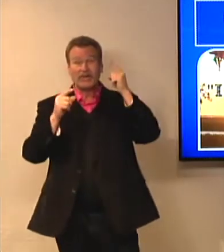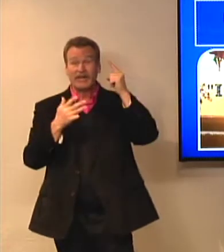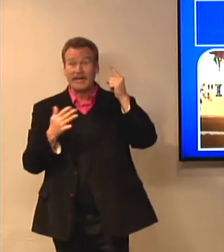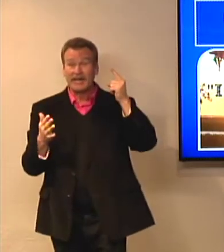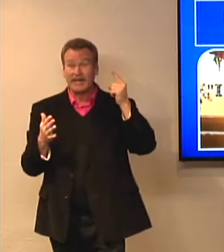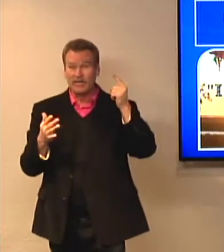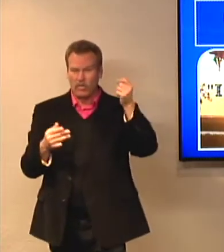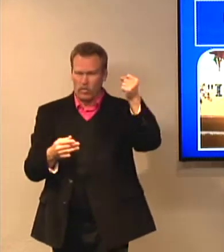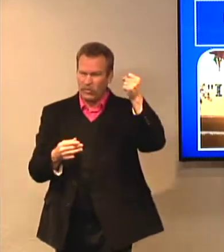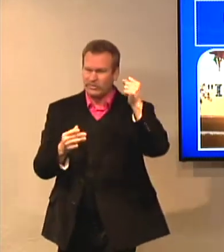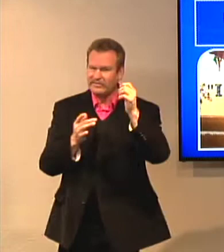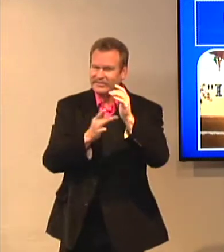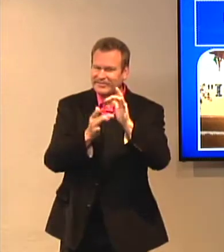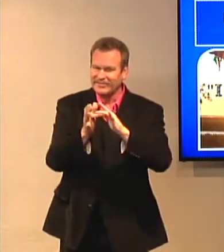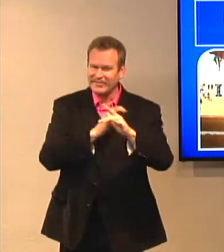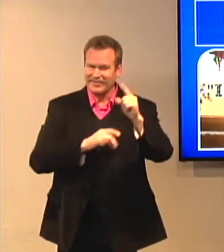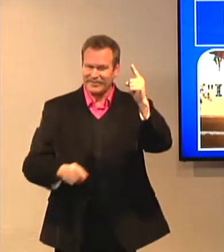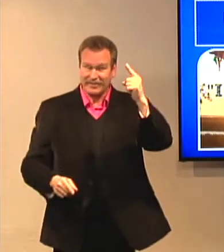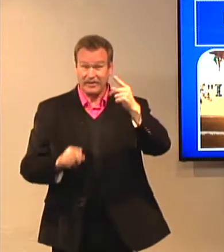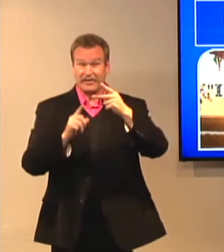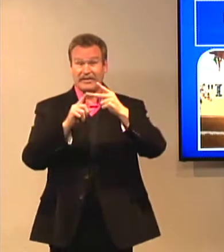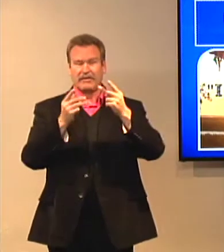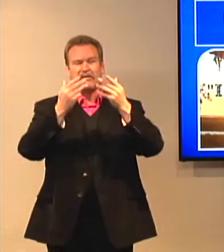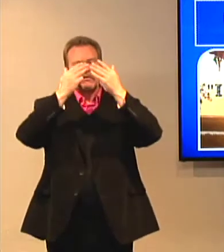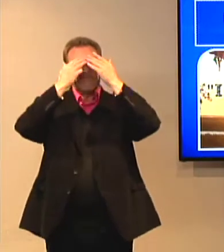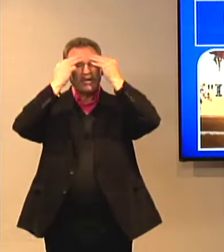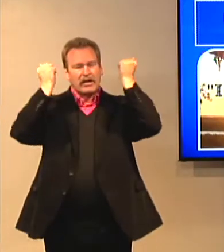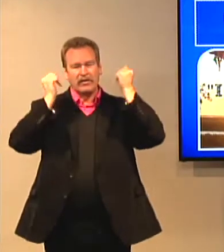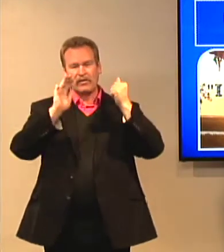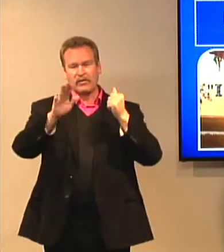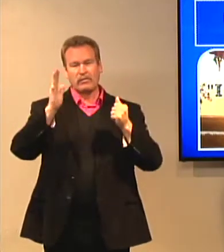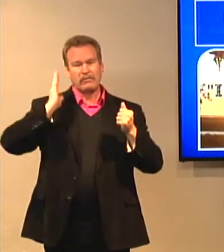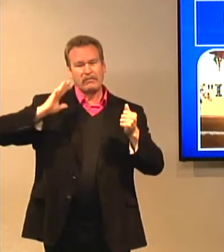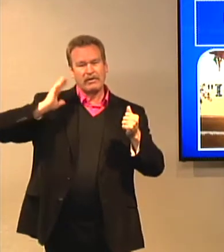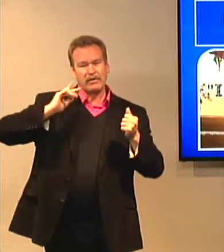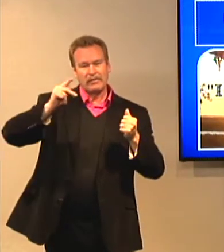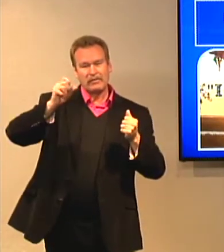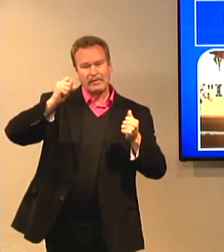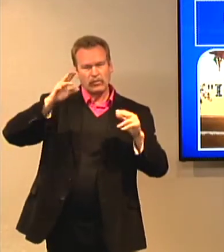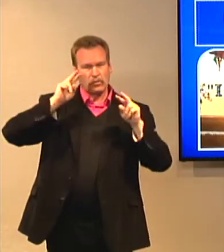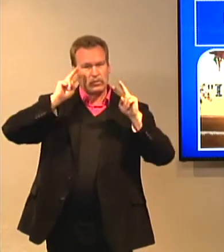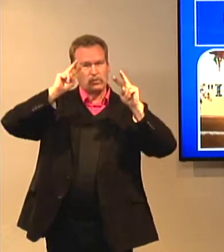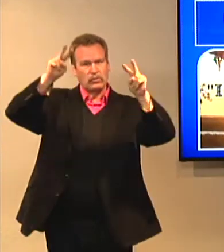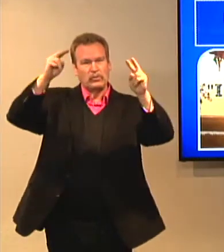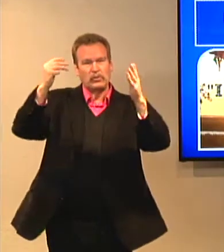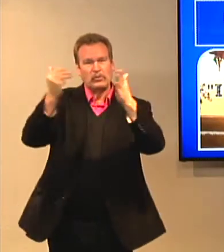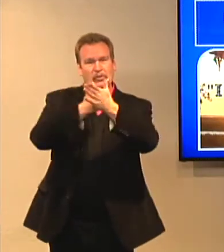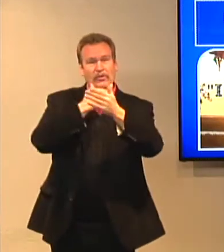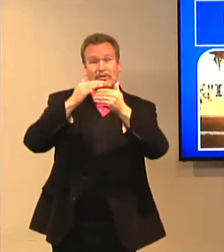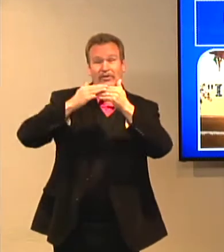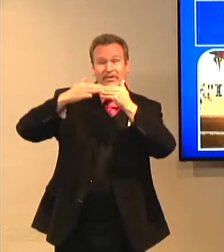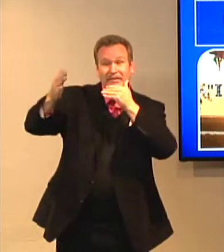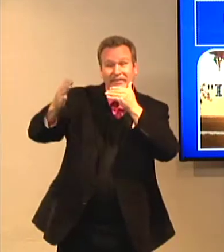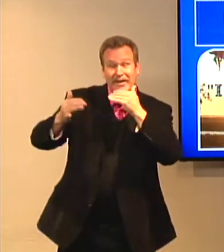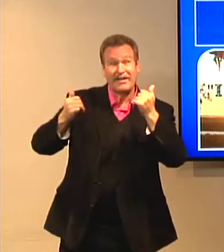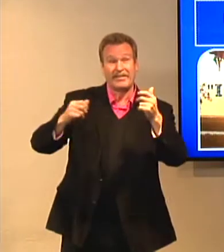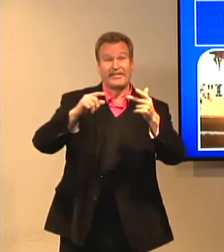So the first point of my message was holding fast to Jesus Christ. And the second is forgetting our past. And the third